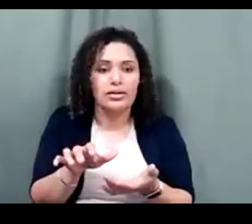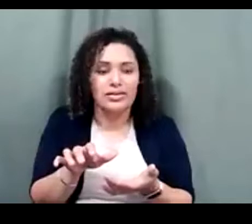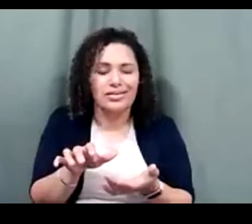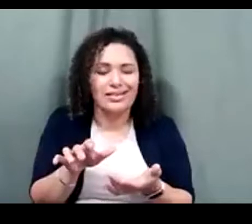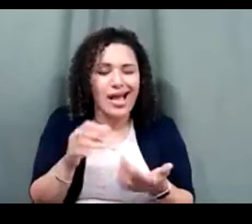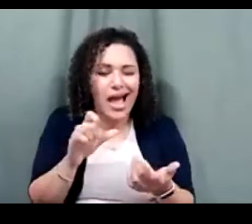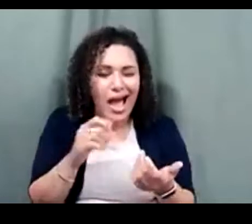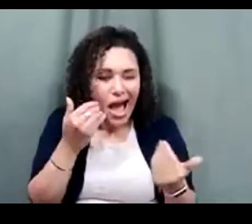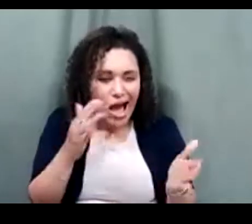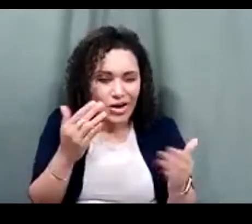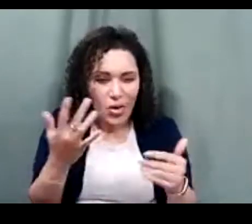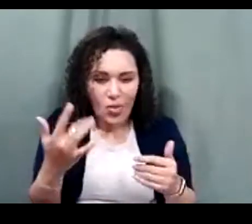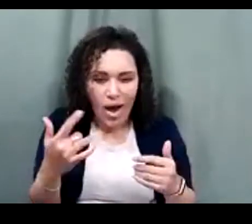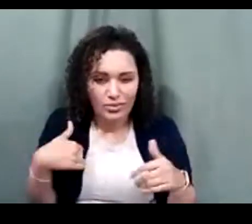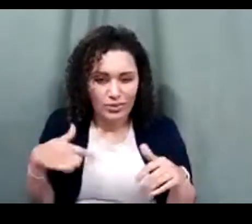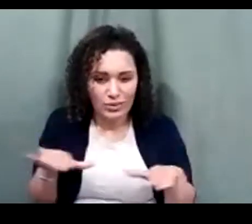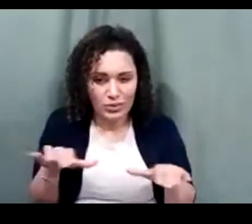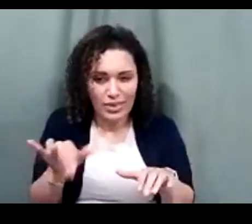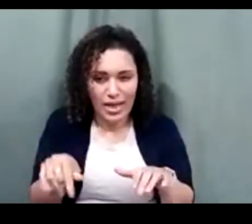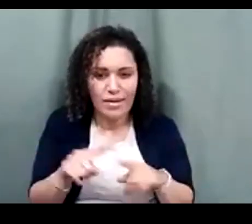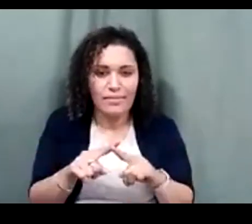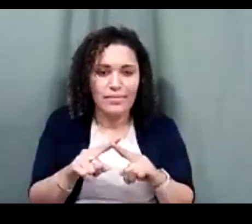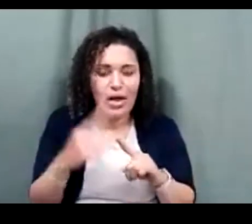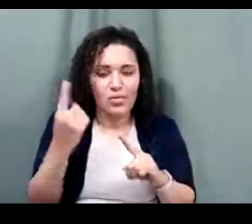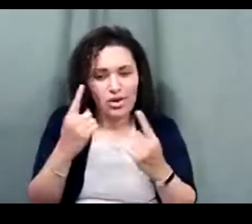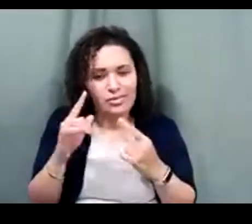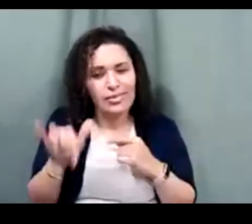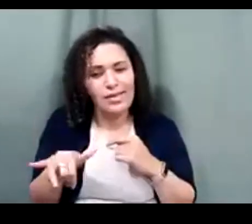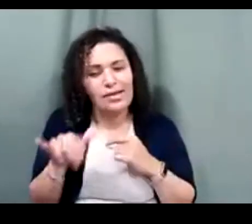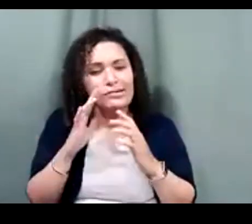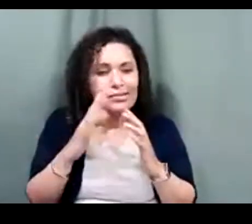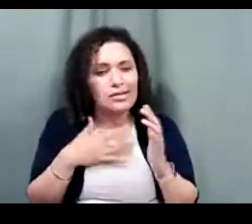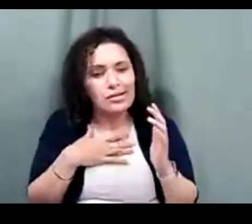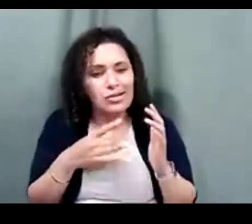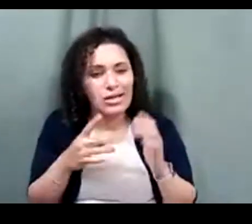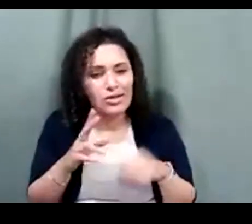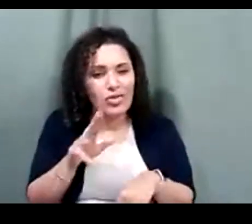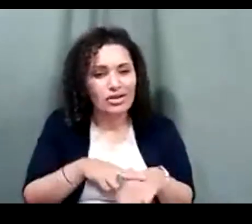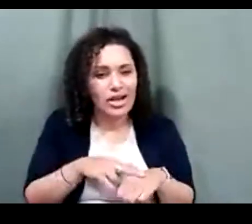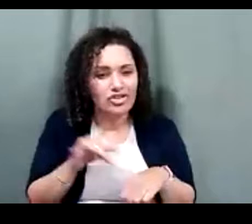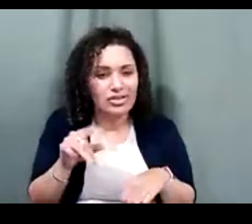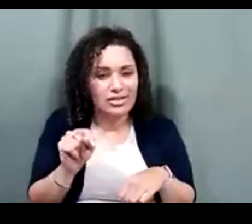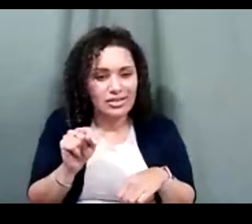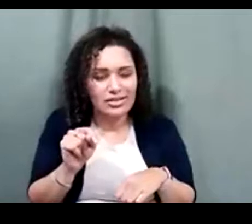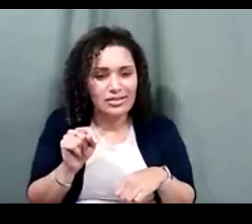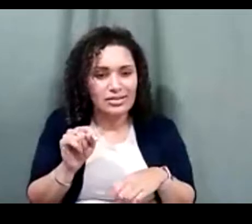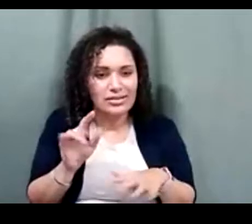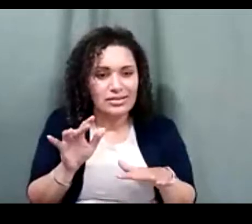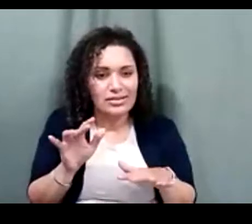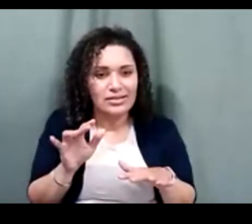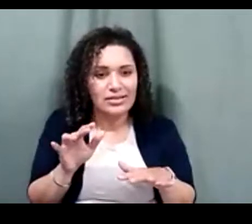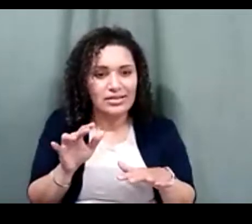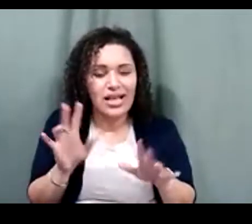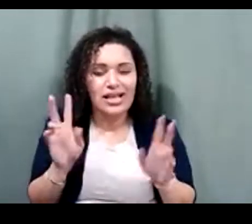that. I wondered about that. We kind of like when you have a natural yeast ferment or a volunteer yeast,